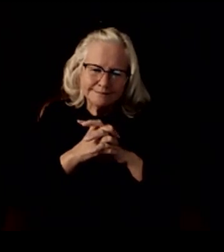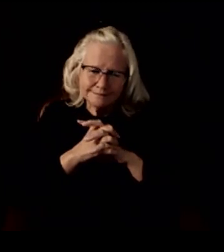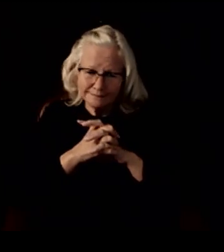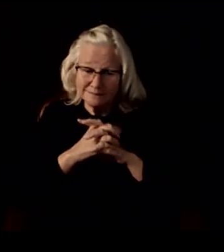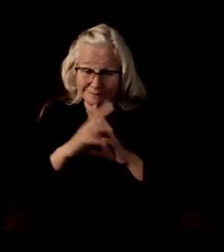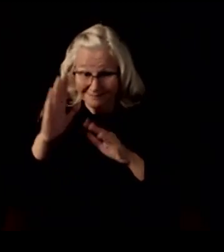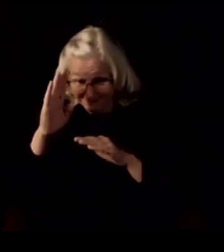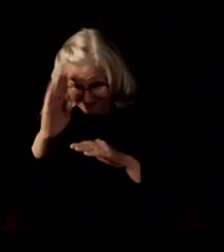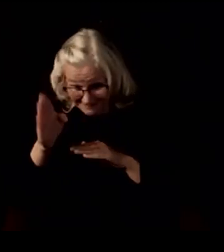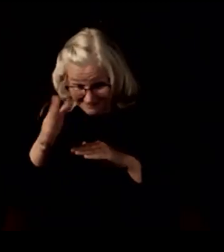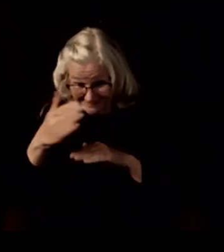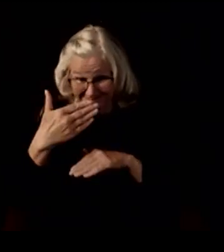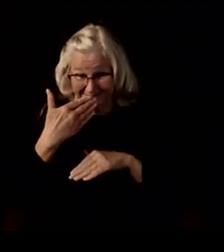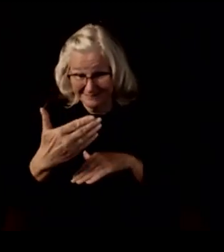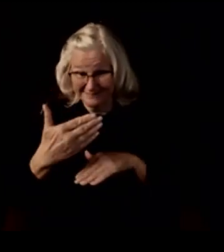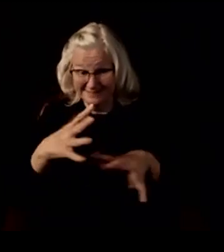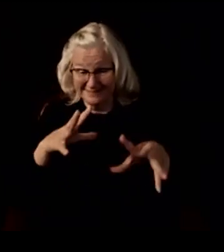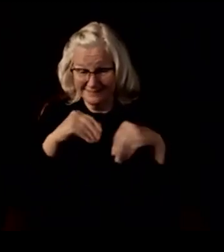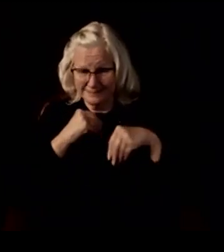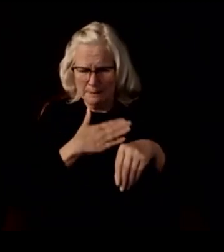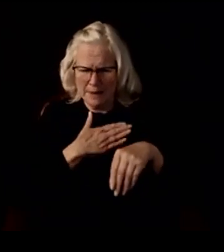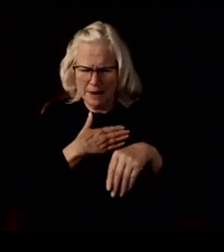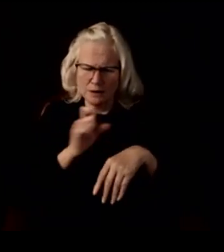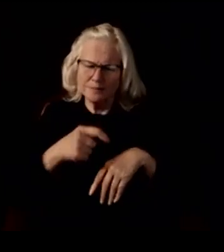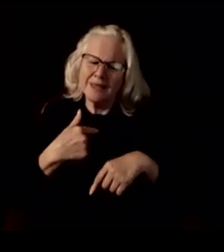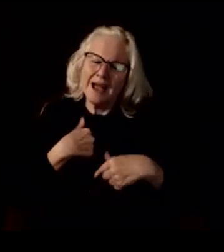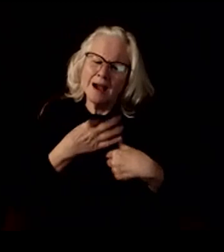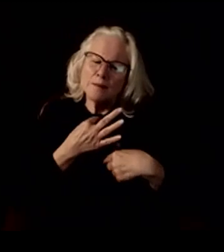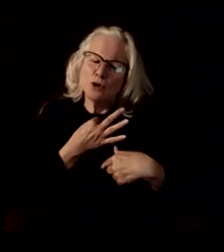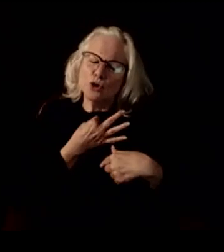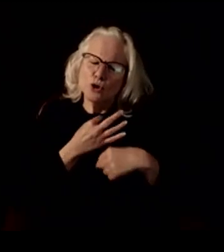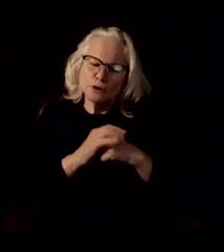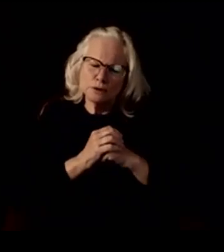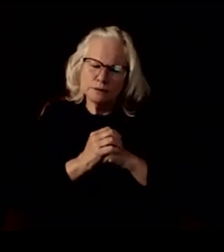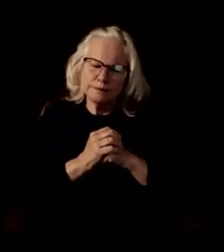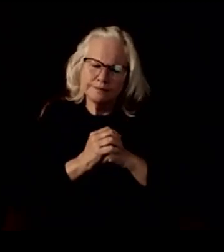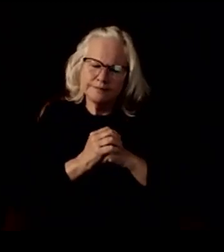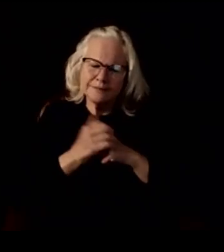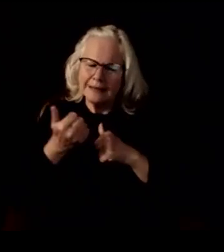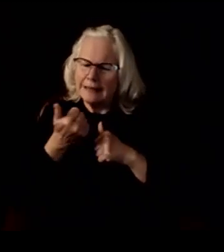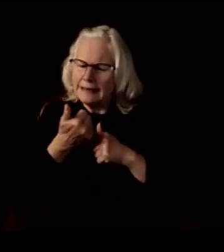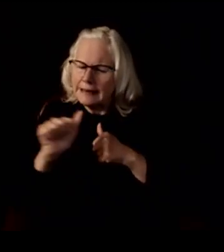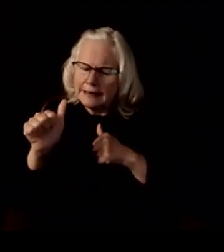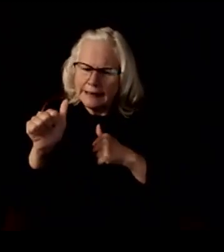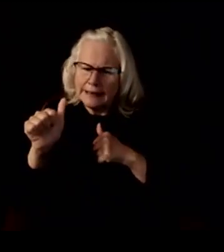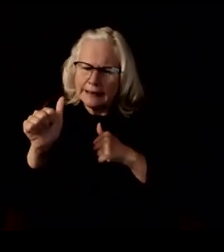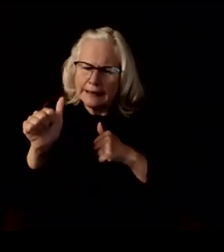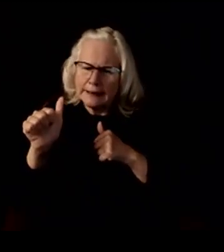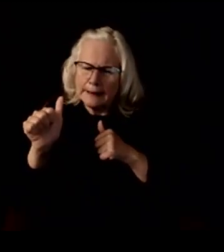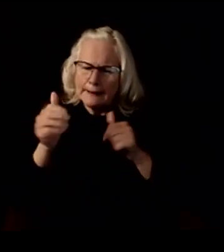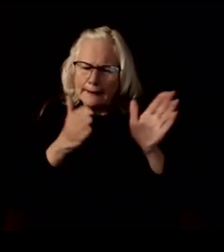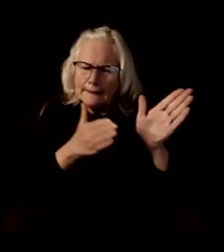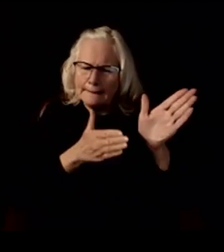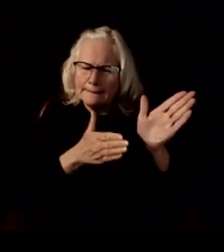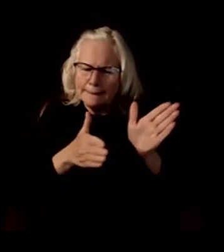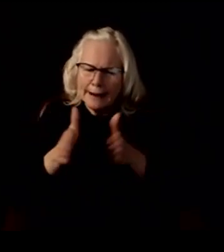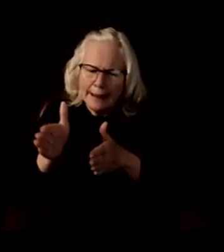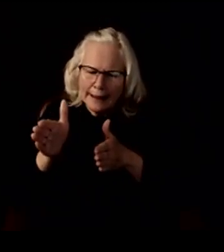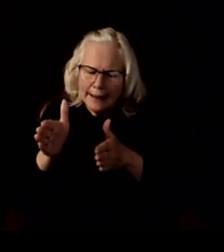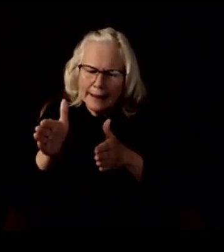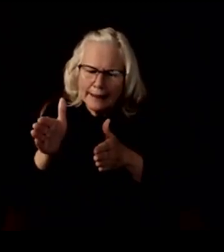my question. I was wondering, are there any plans to have increased enforcement or resources on COVID-19 regulations at bars and restaurants as cases